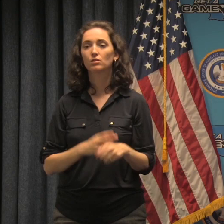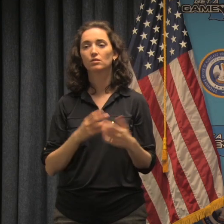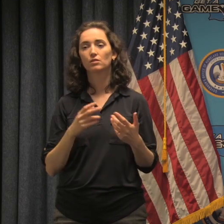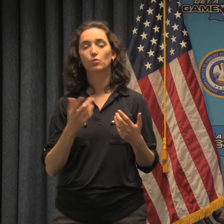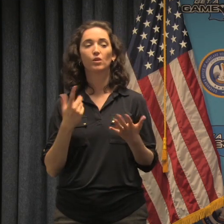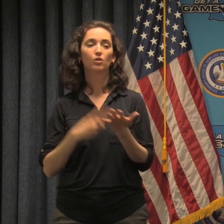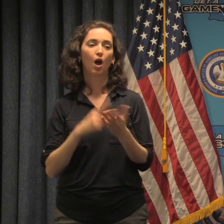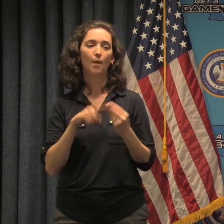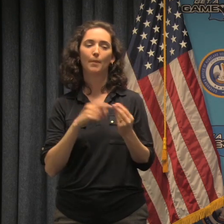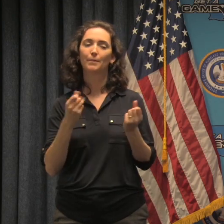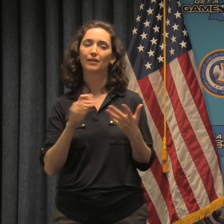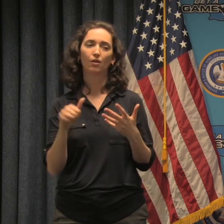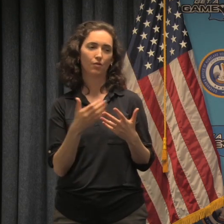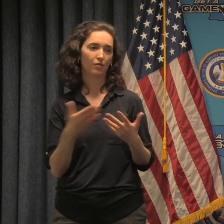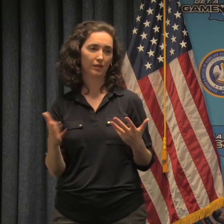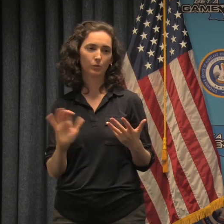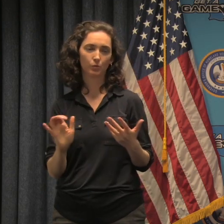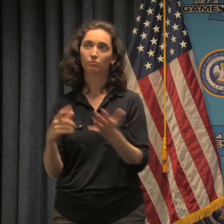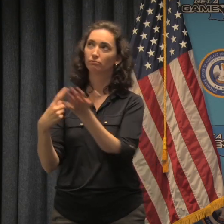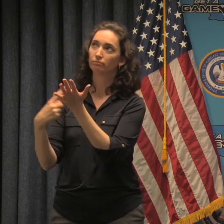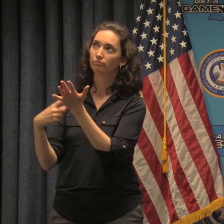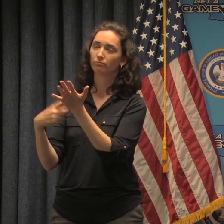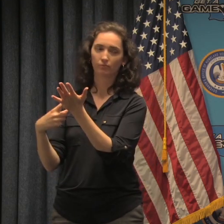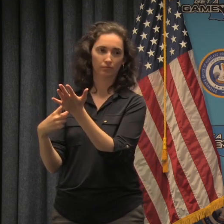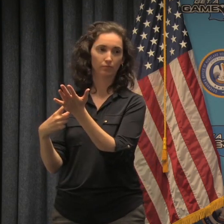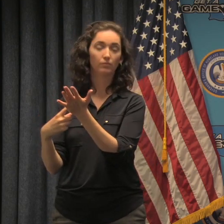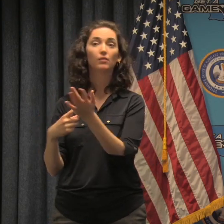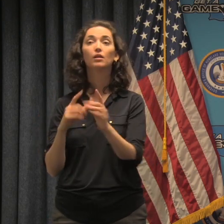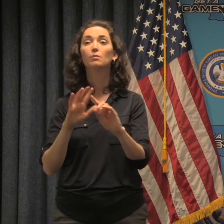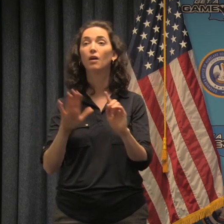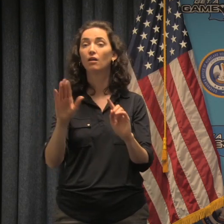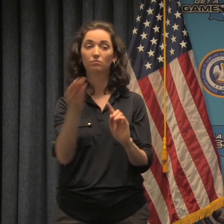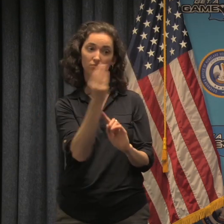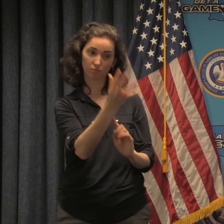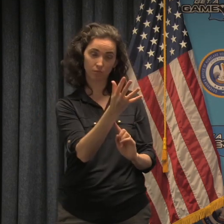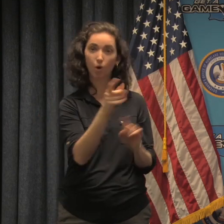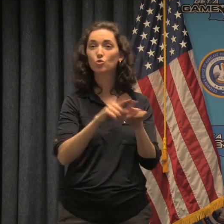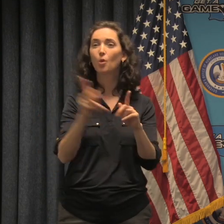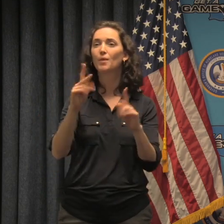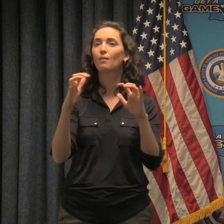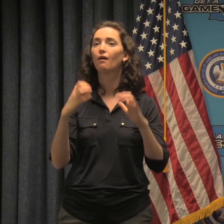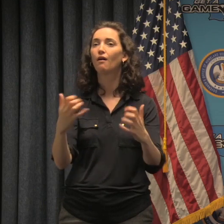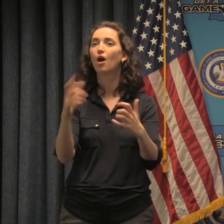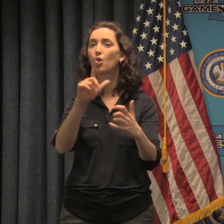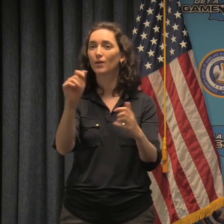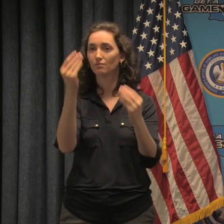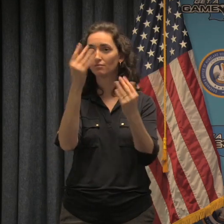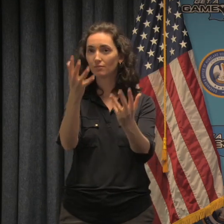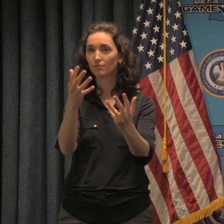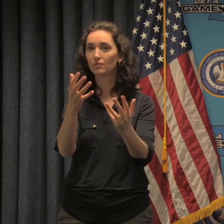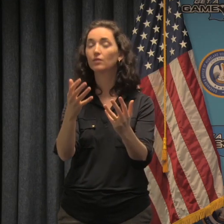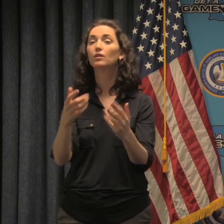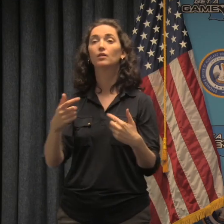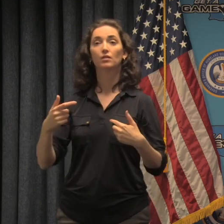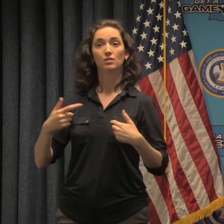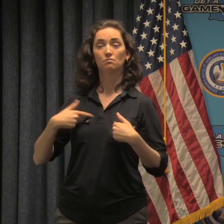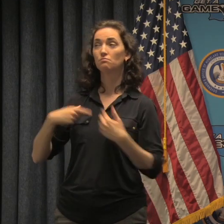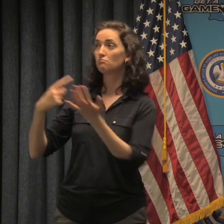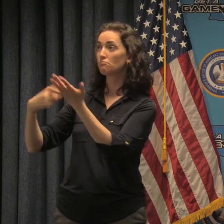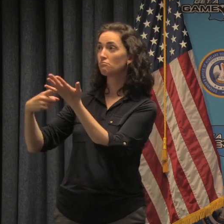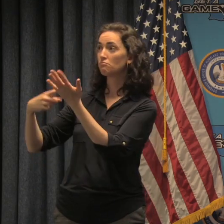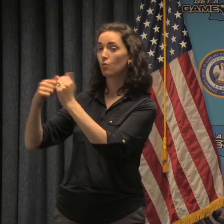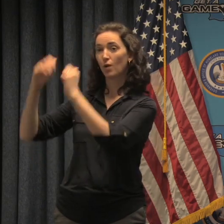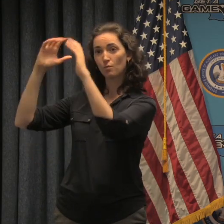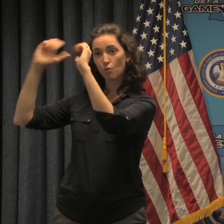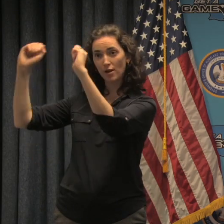talk about. But I want to tell you and the people of Louisiana, these conversations that I'm having with the president and the vice